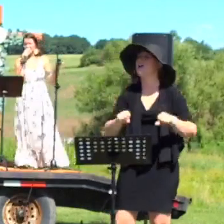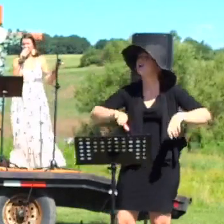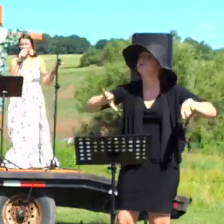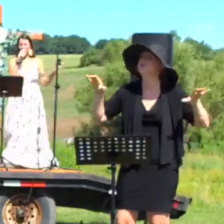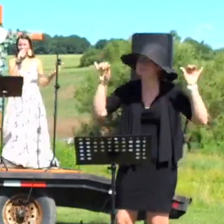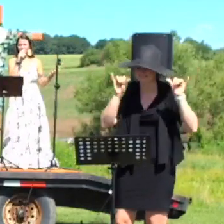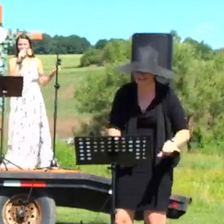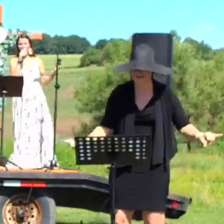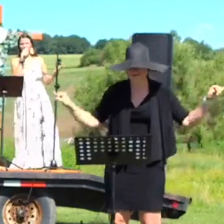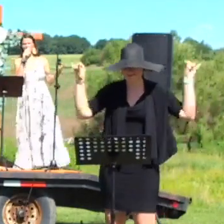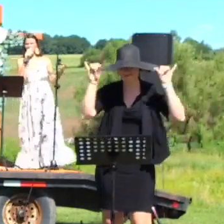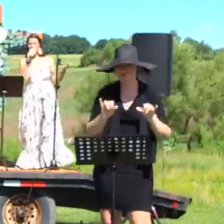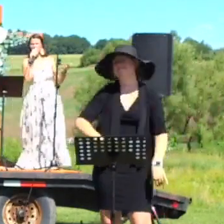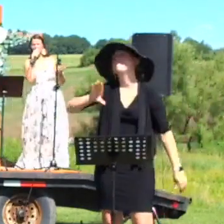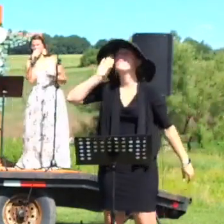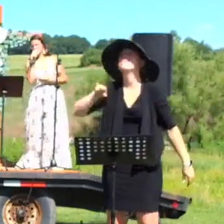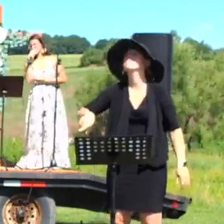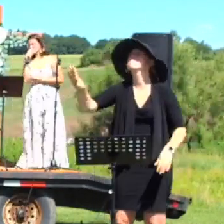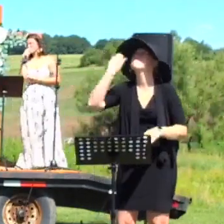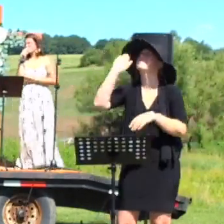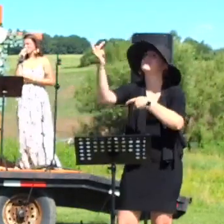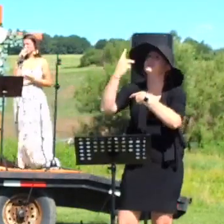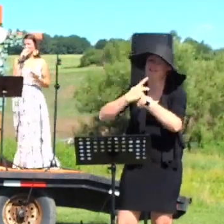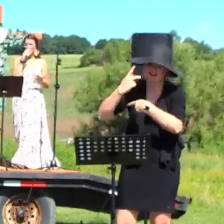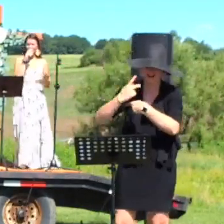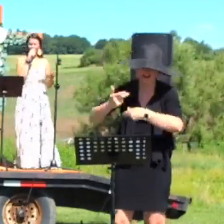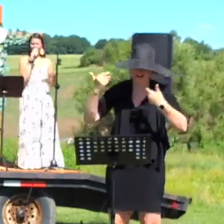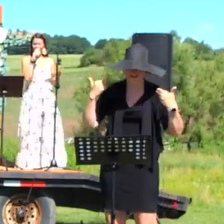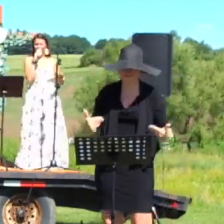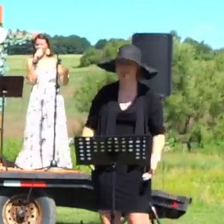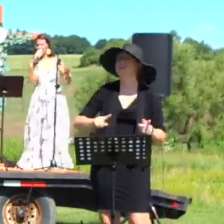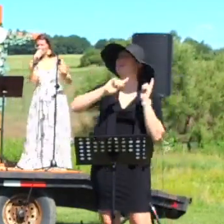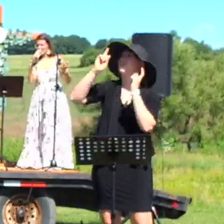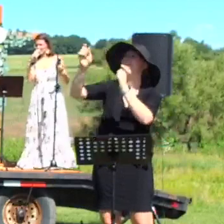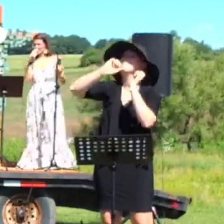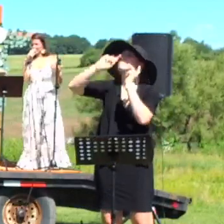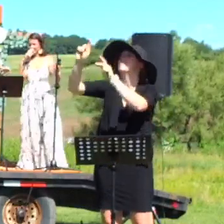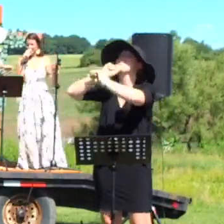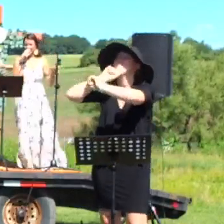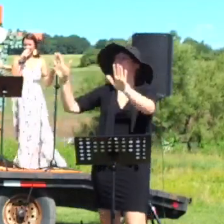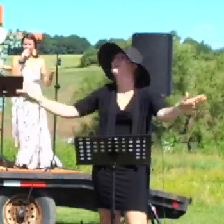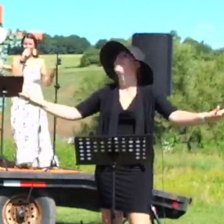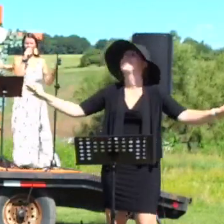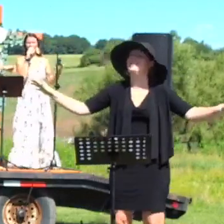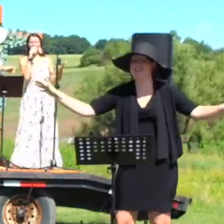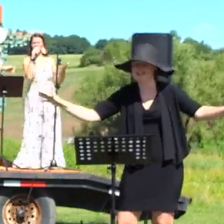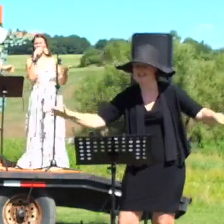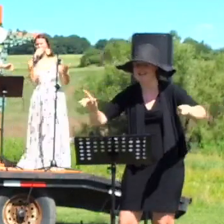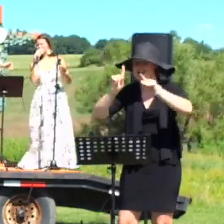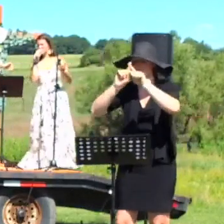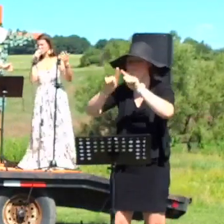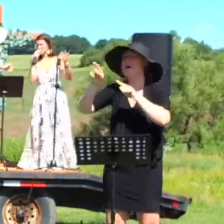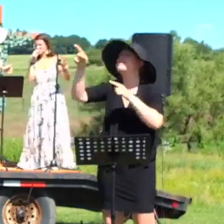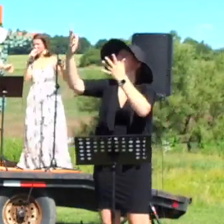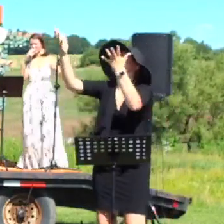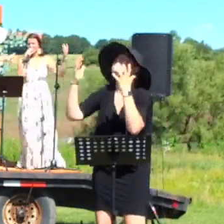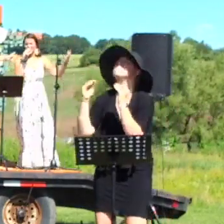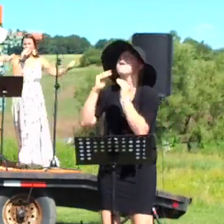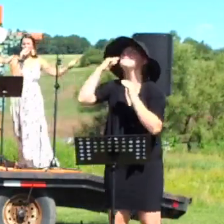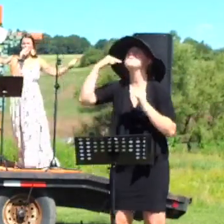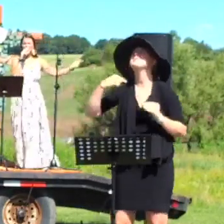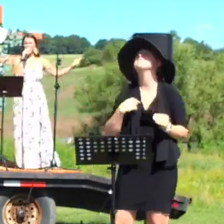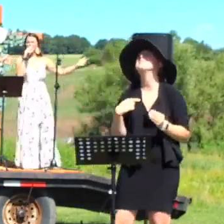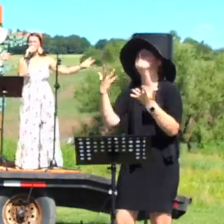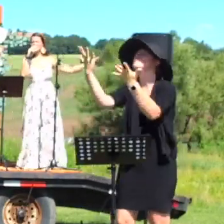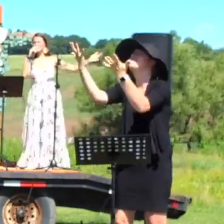be safe here in your arms and never leave home. Never let these walls down.